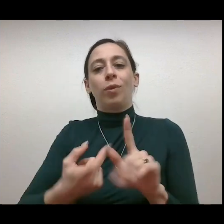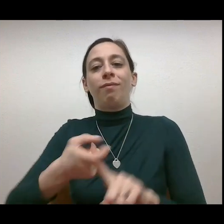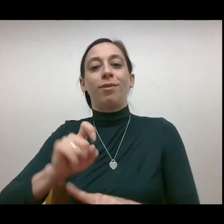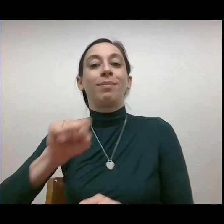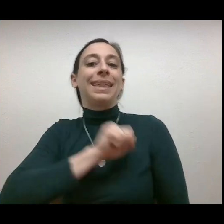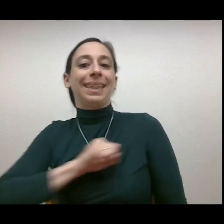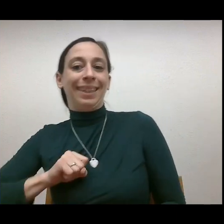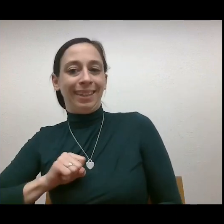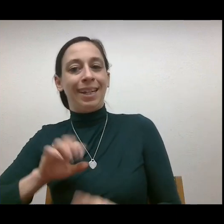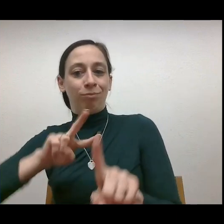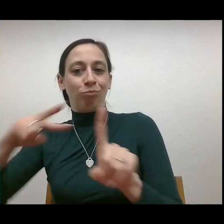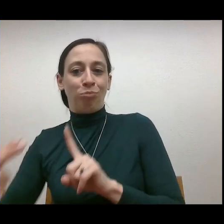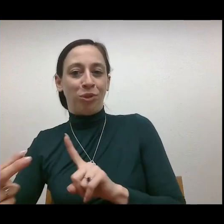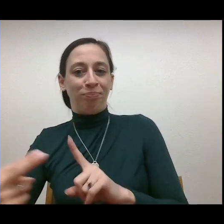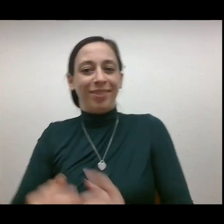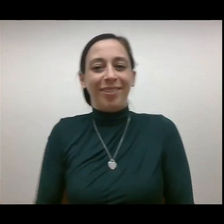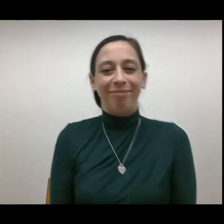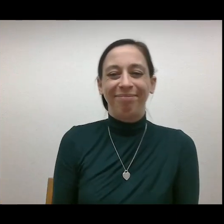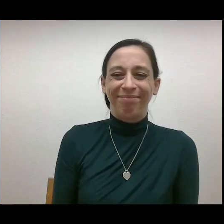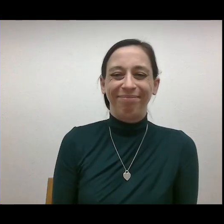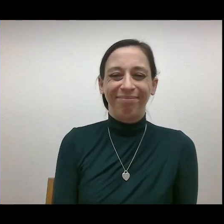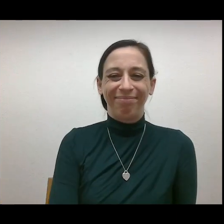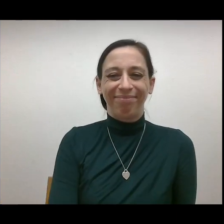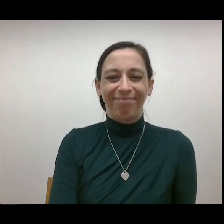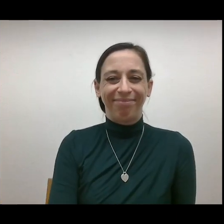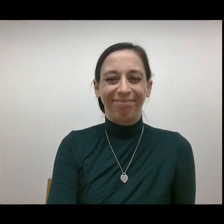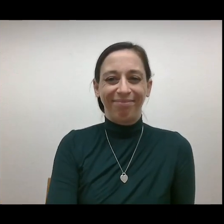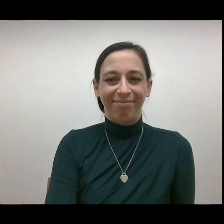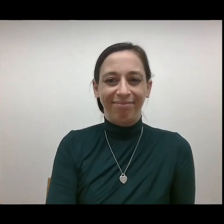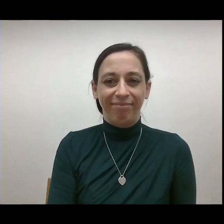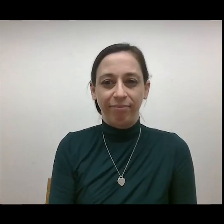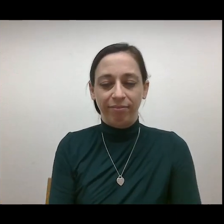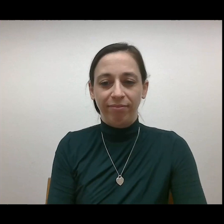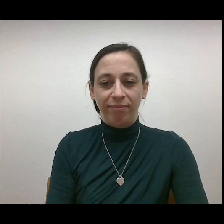describe what it looks like starting from the Senate.